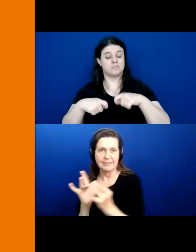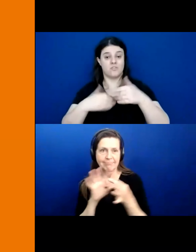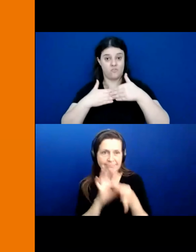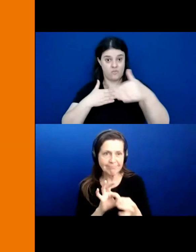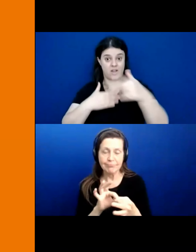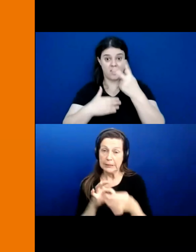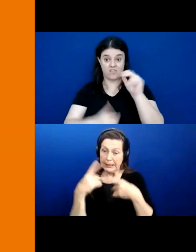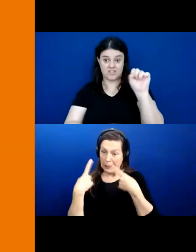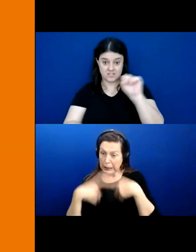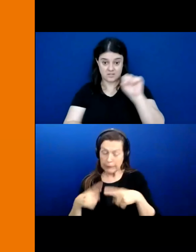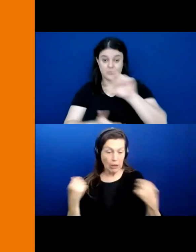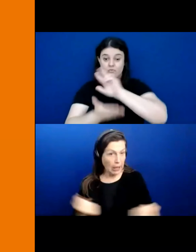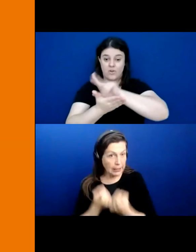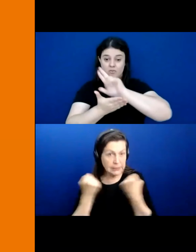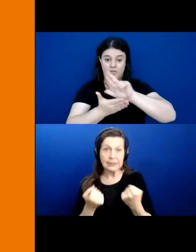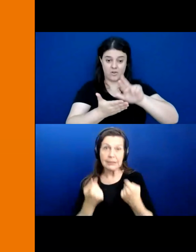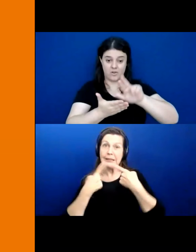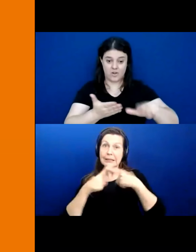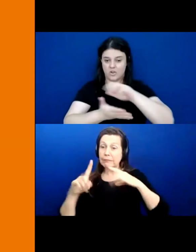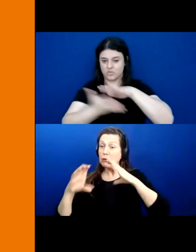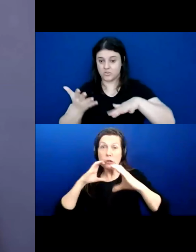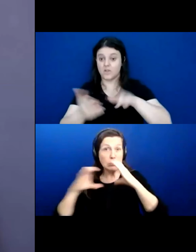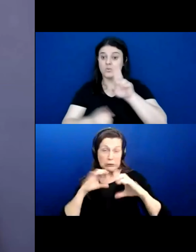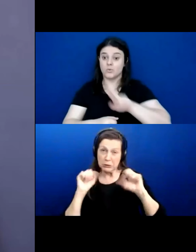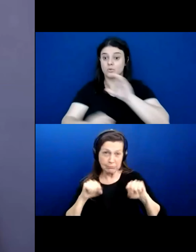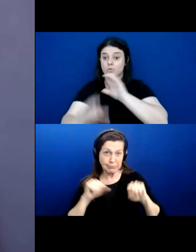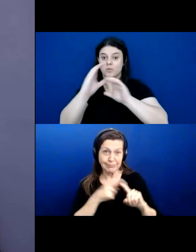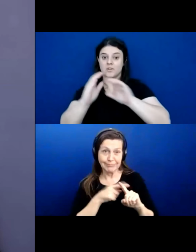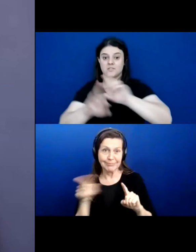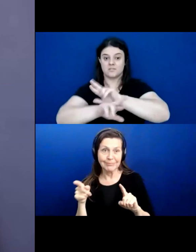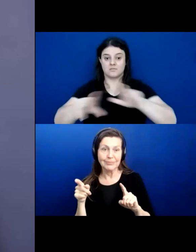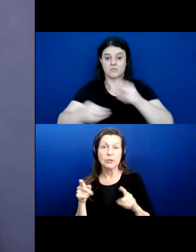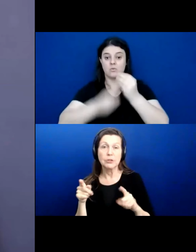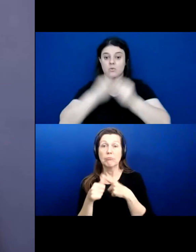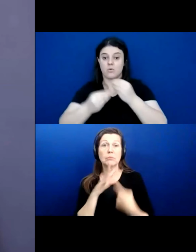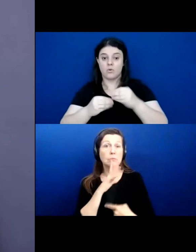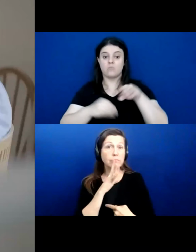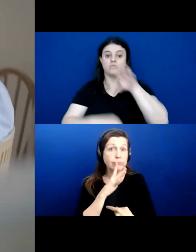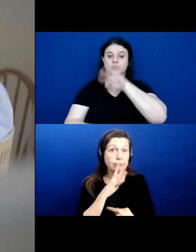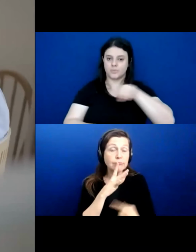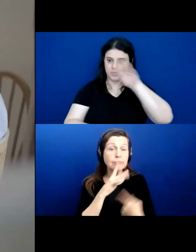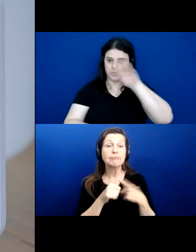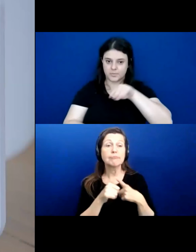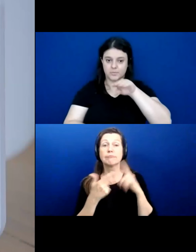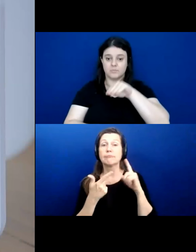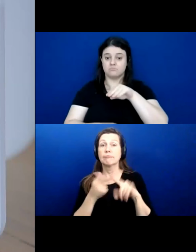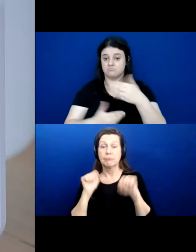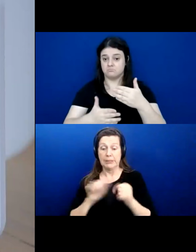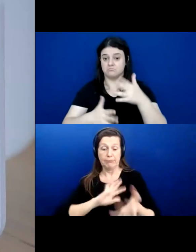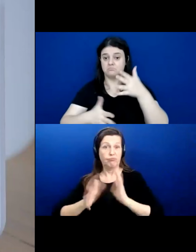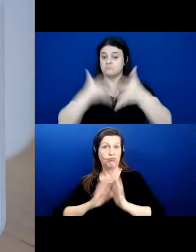different activities using different ways of communicating. Through the language of speech, the language of